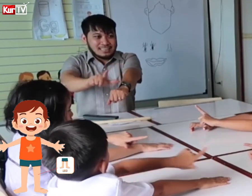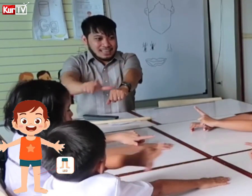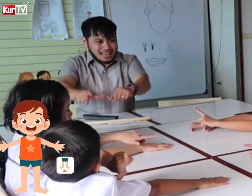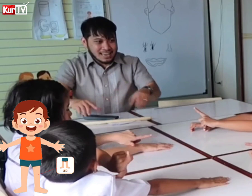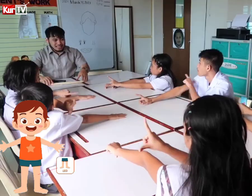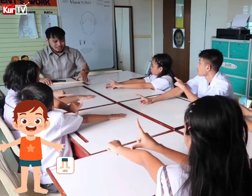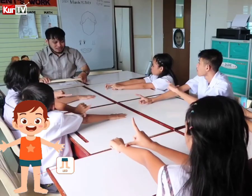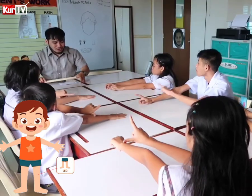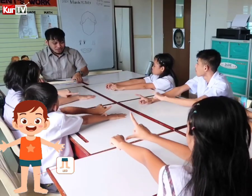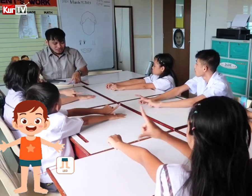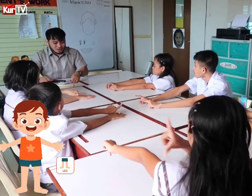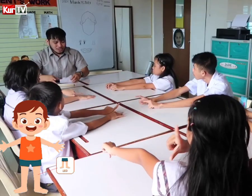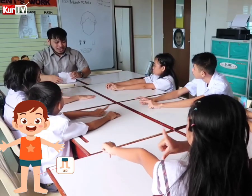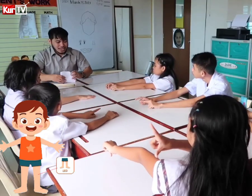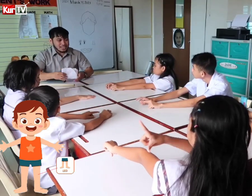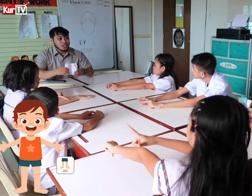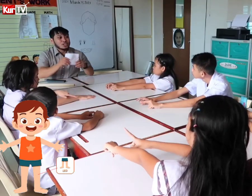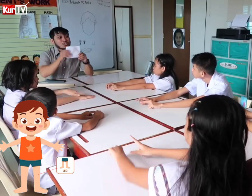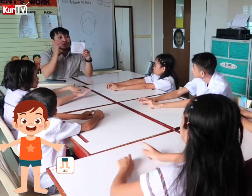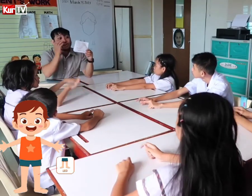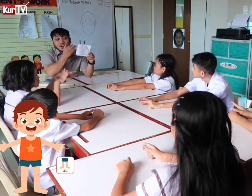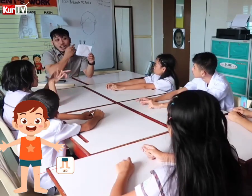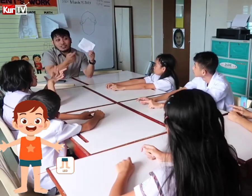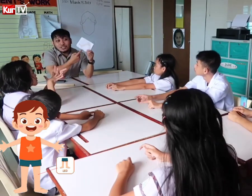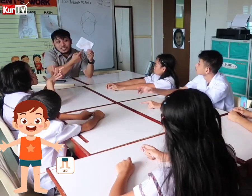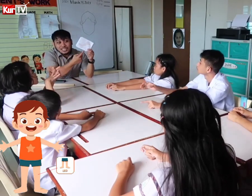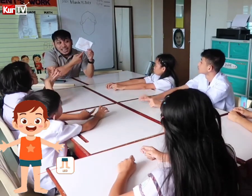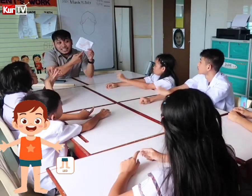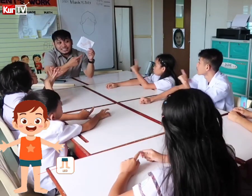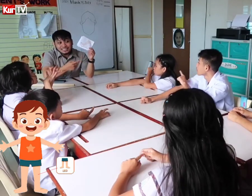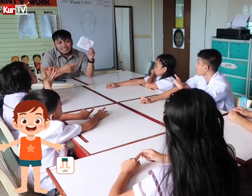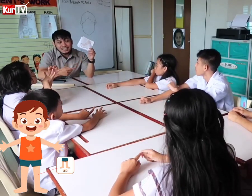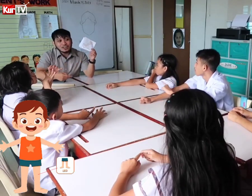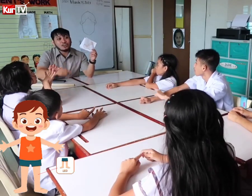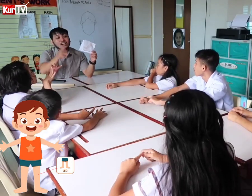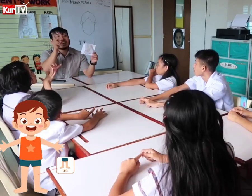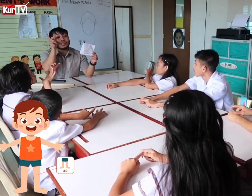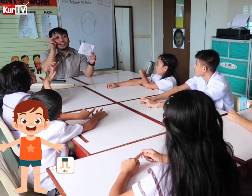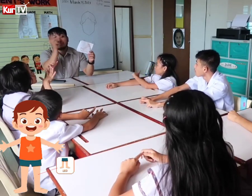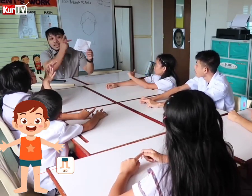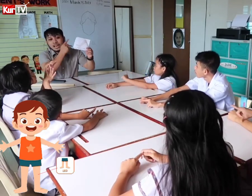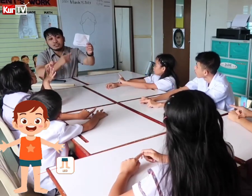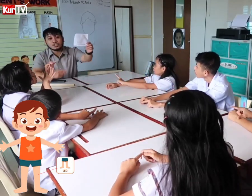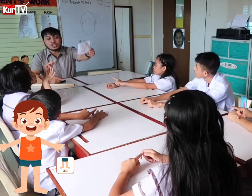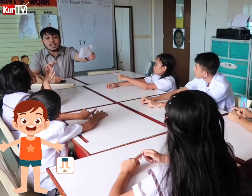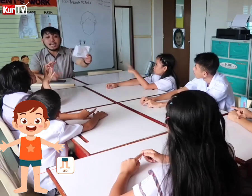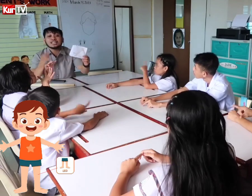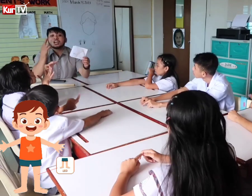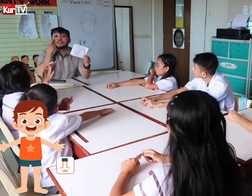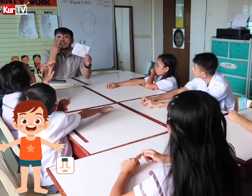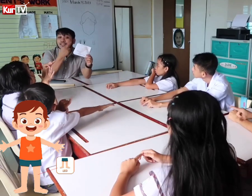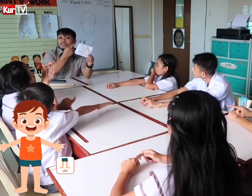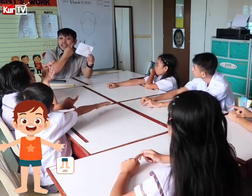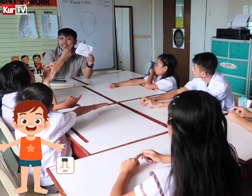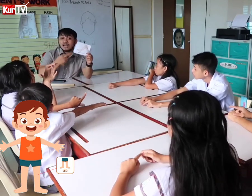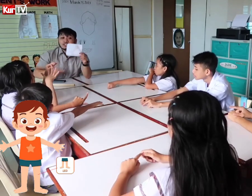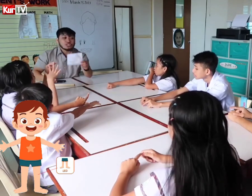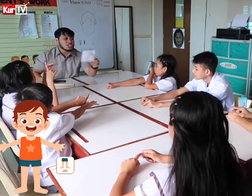Leg. Okay. Cholo. How do you sign? Okay. Kirby. How do you sign? Raven. How do you